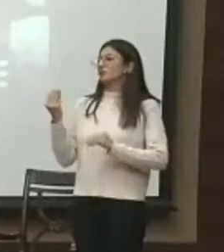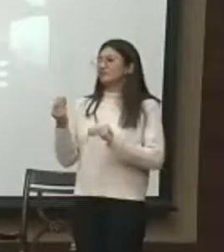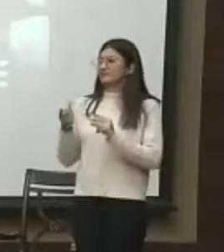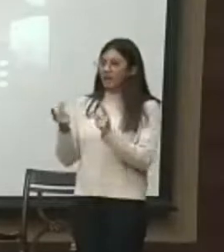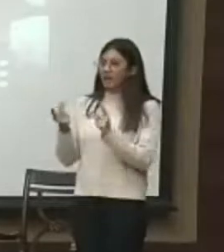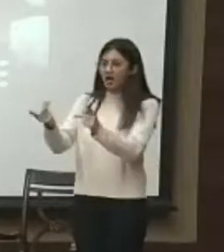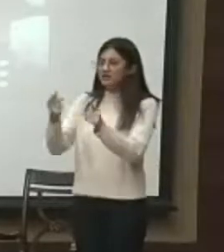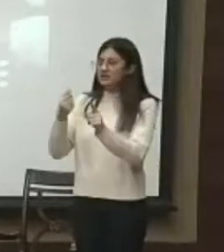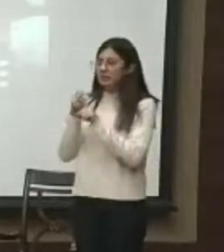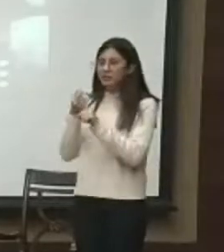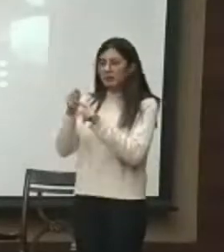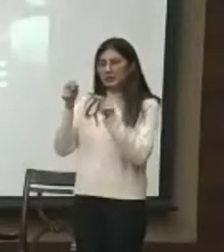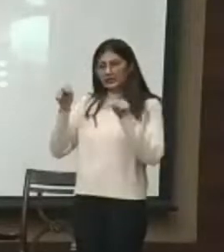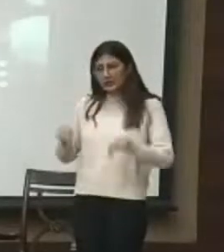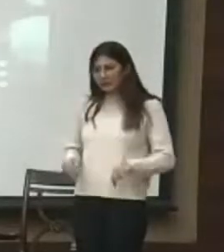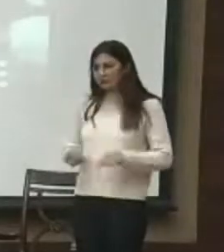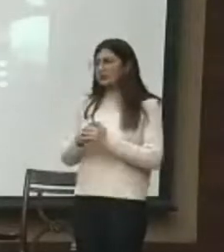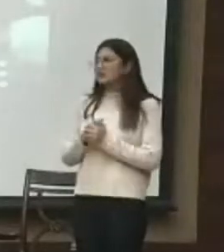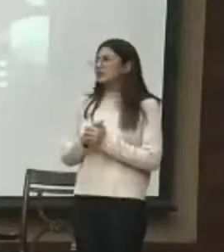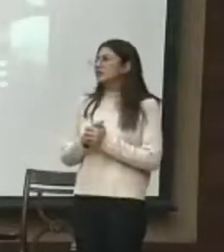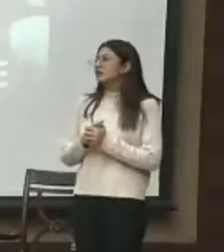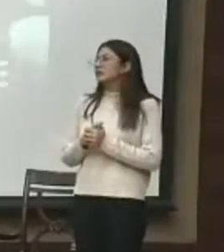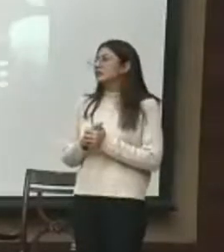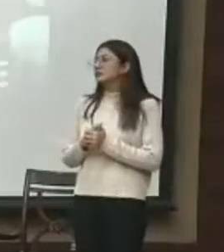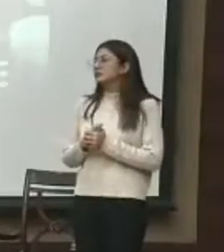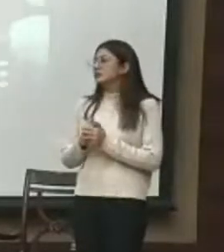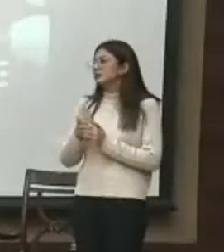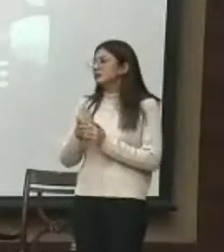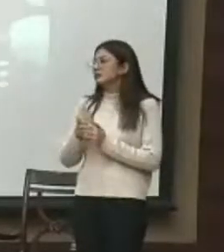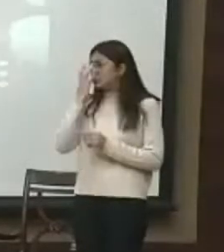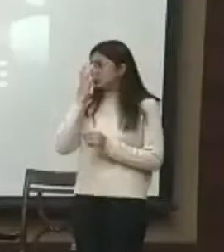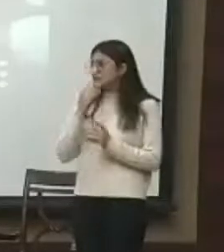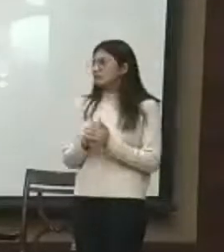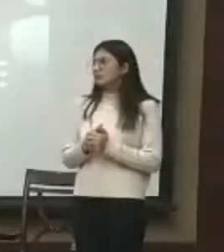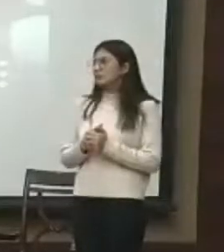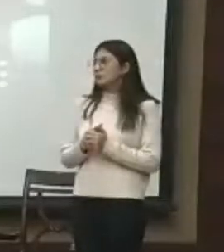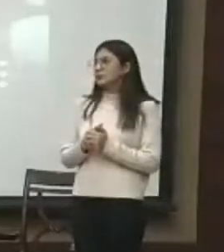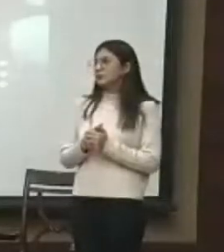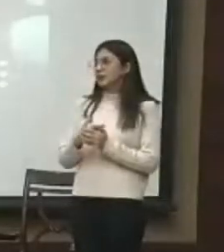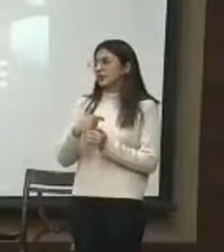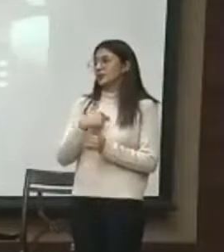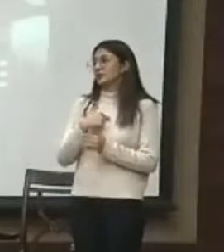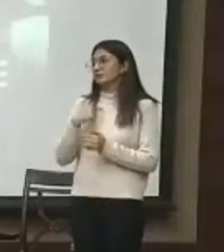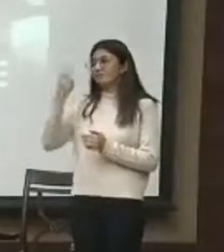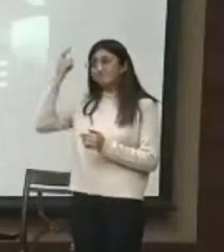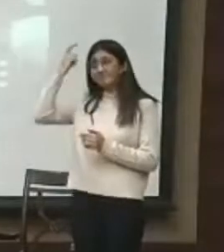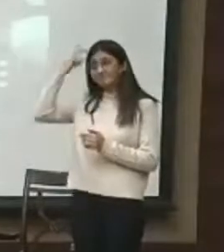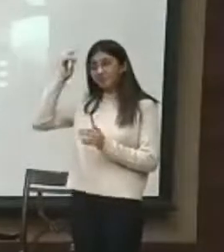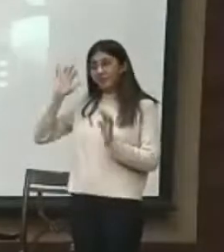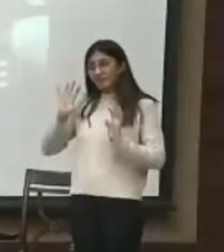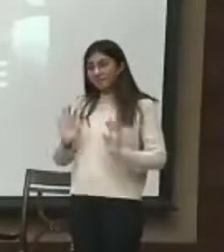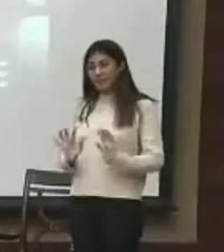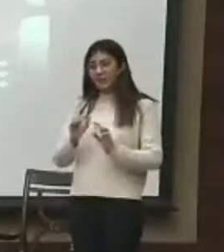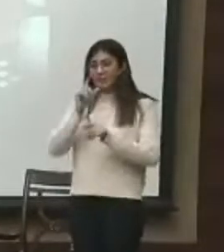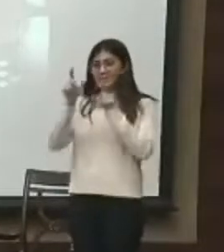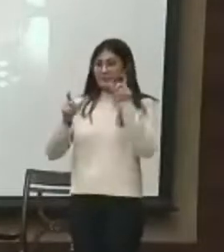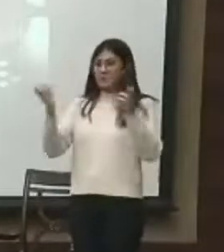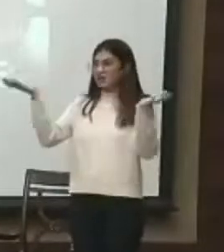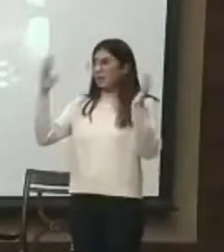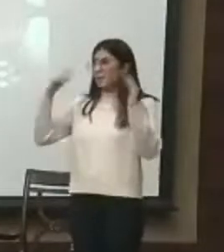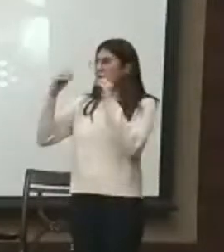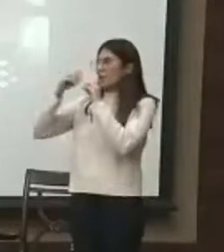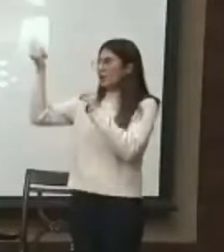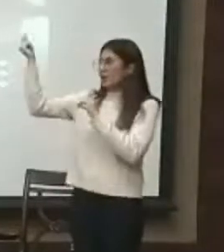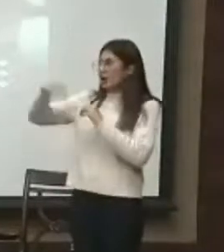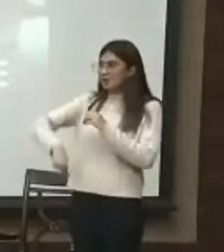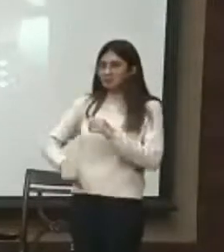possible. And it is with that in mind, we bring in people fly from Bombay